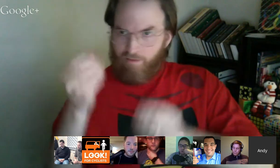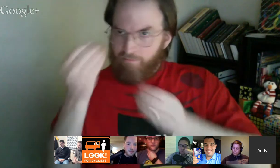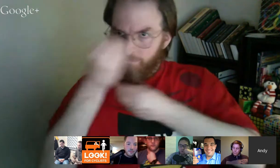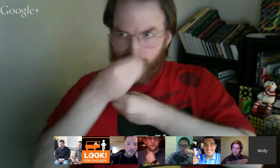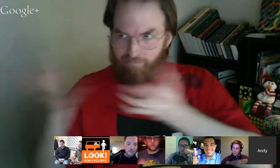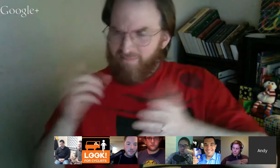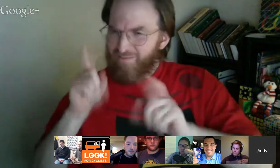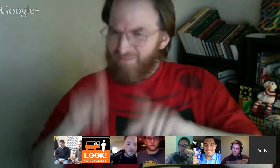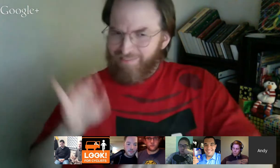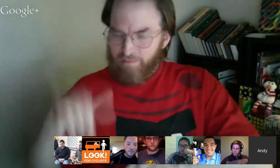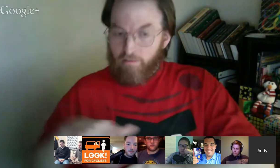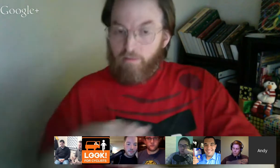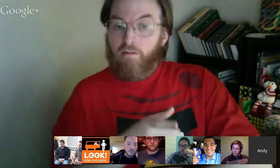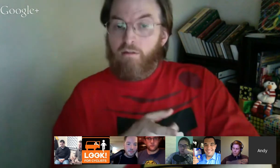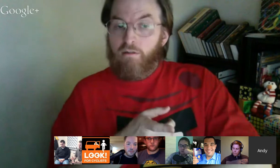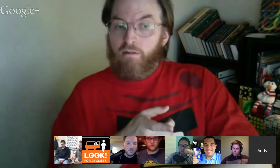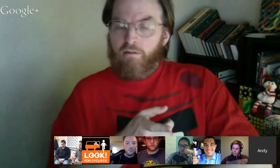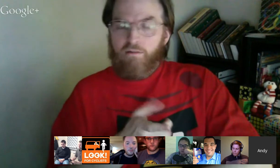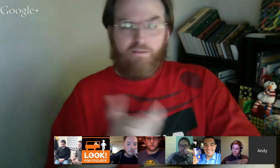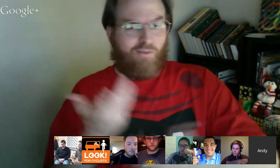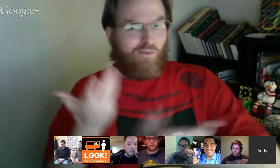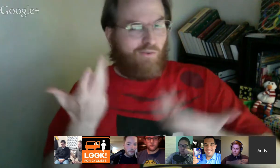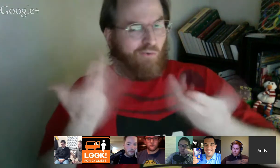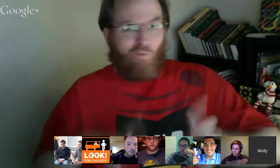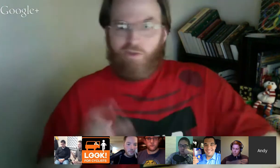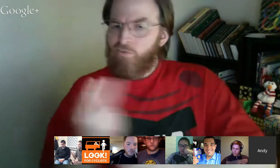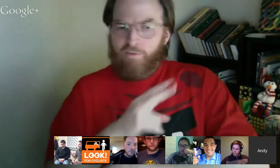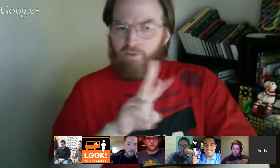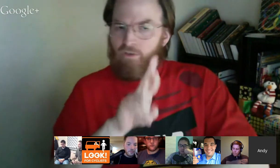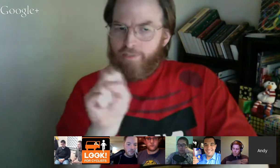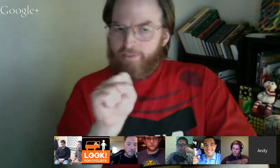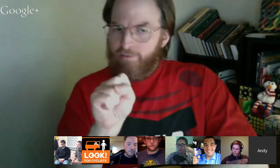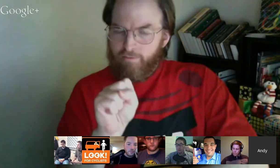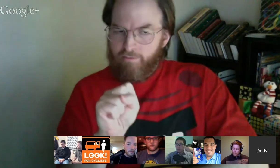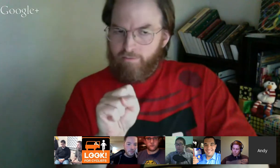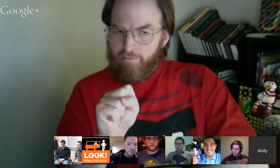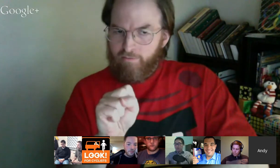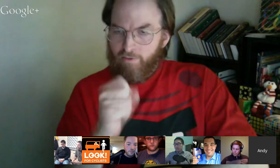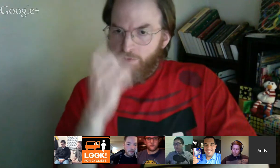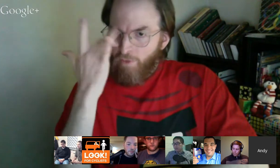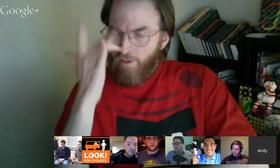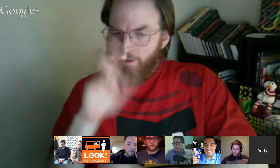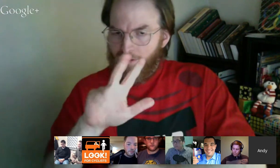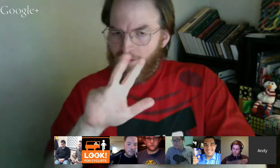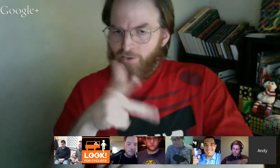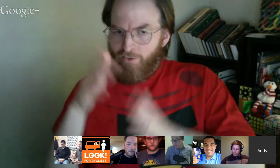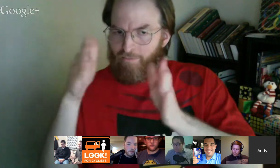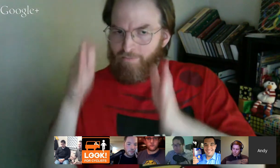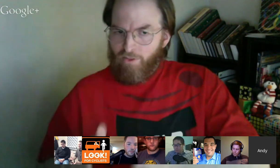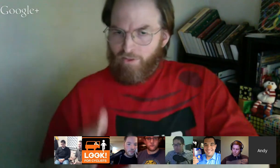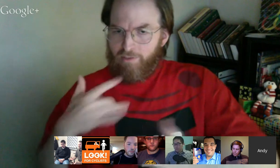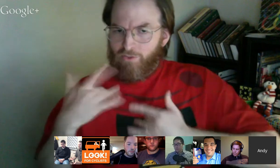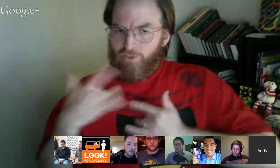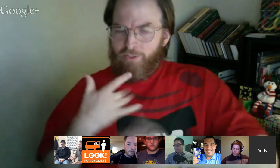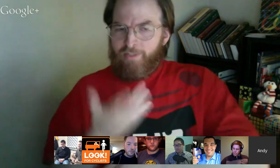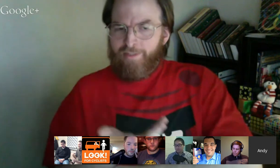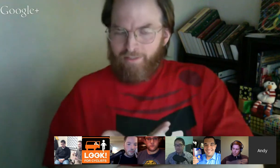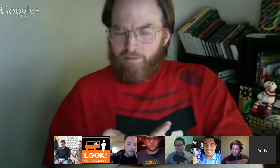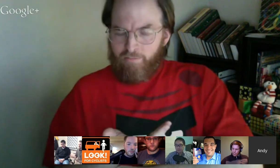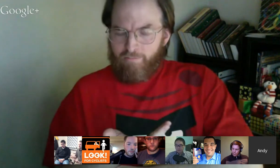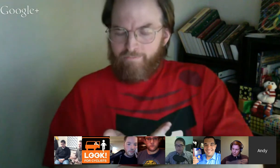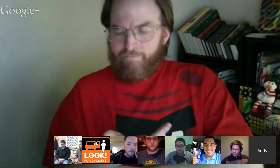"If do you mind signing a non-disclosure agreement?" And I said, "Yeah, sure. That's not a problem." But that meant we can't use VRS